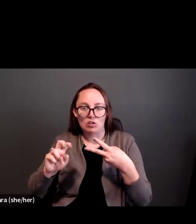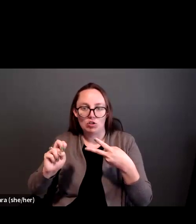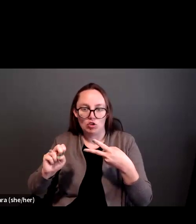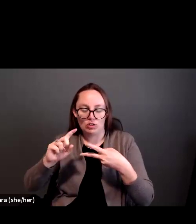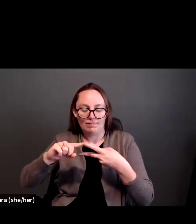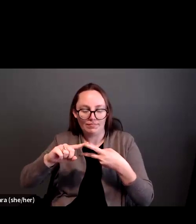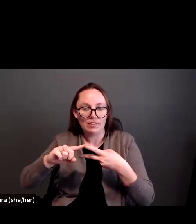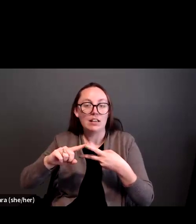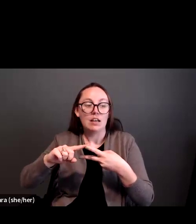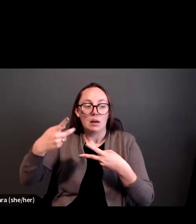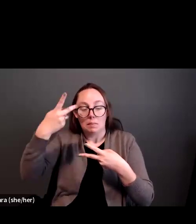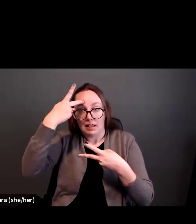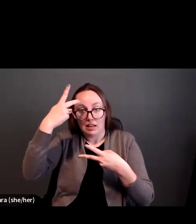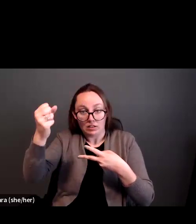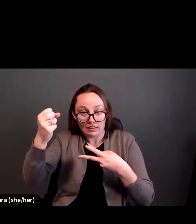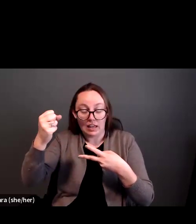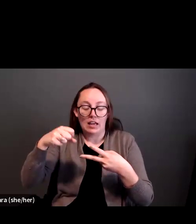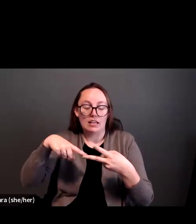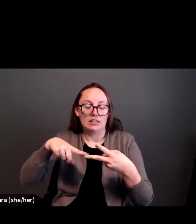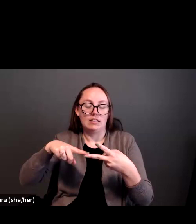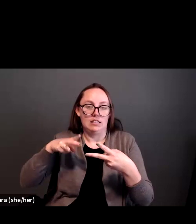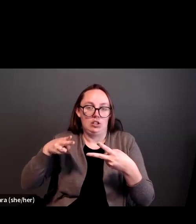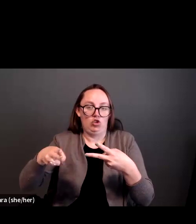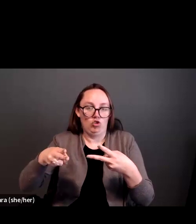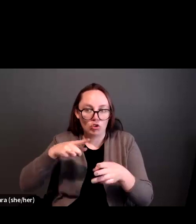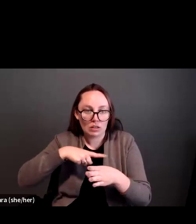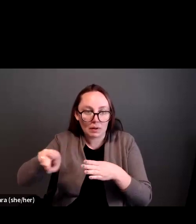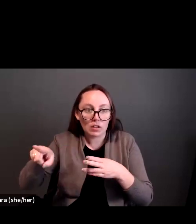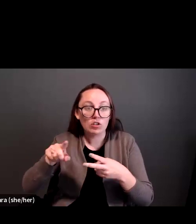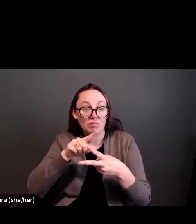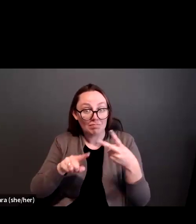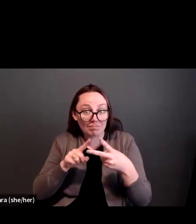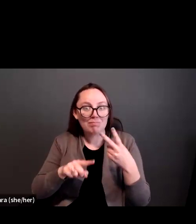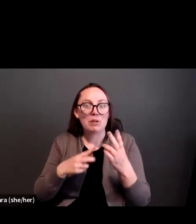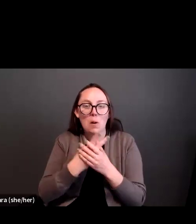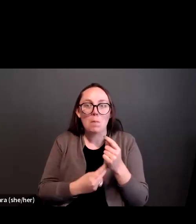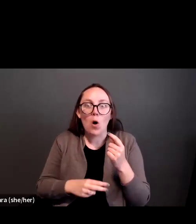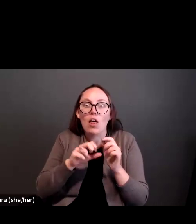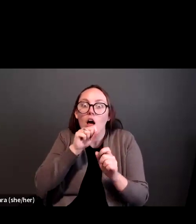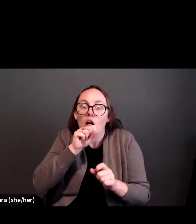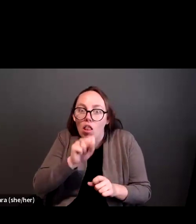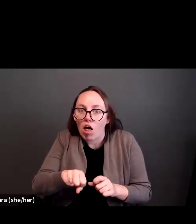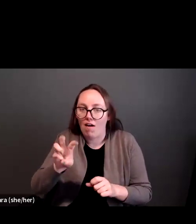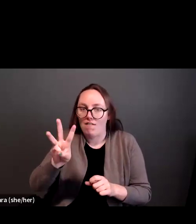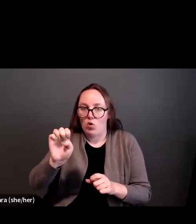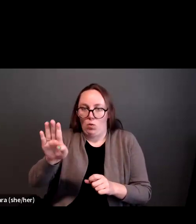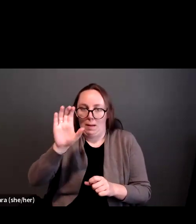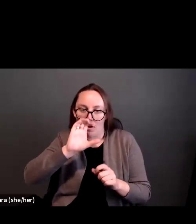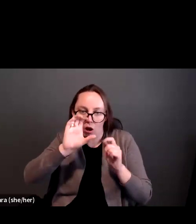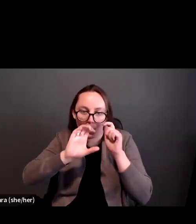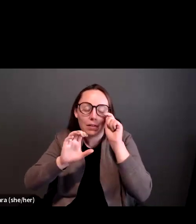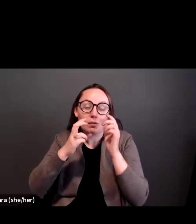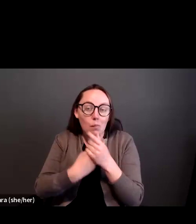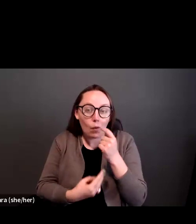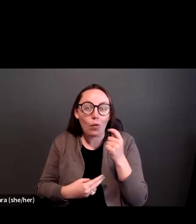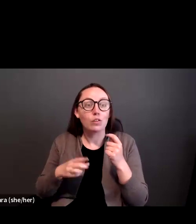press major. But most importantly, I think they have a deep passion and love for webcomics and webcomic history. So they saw the fellowship